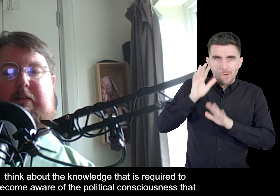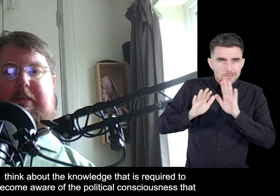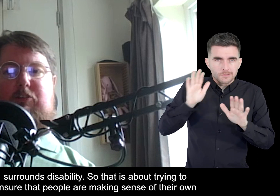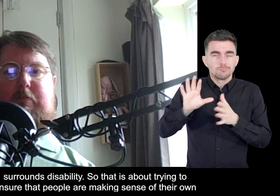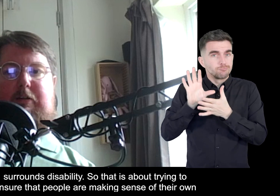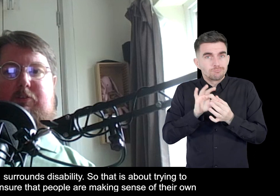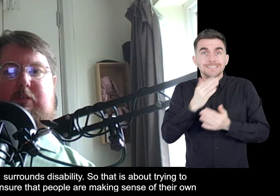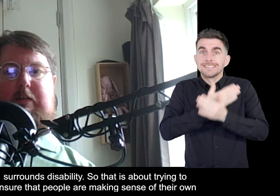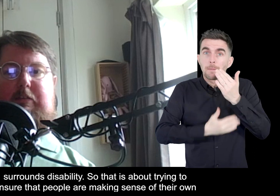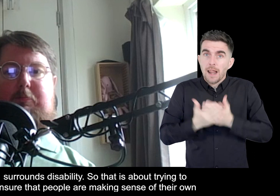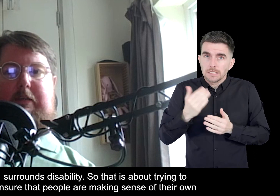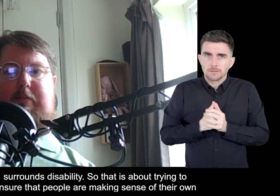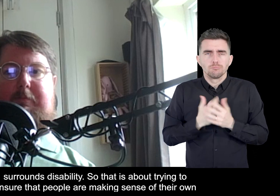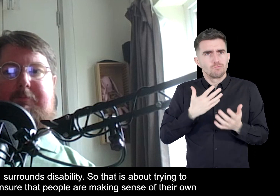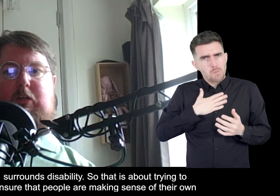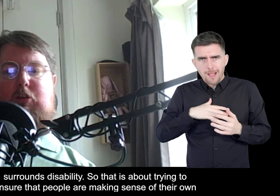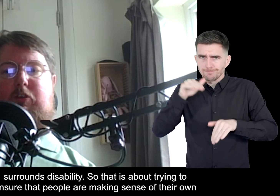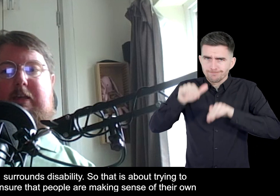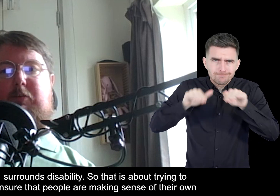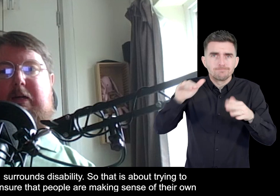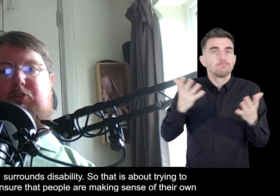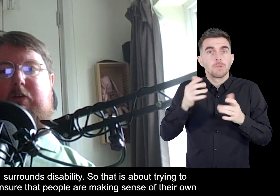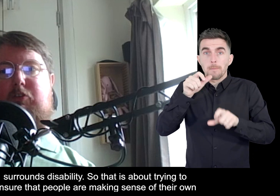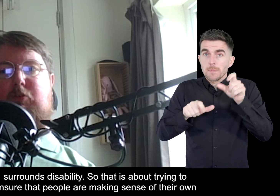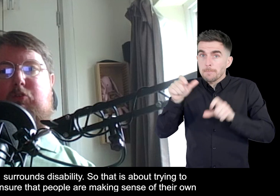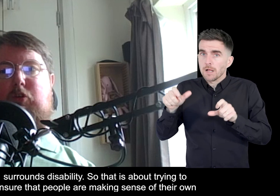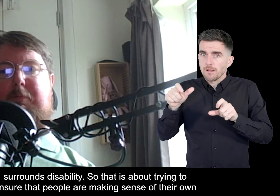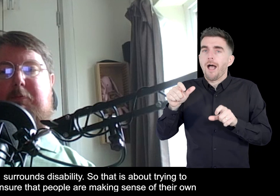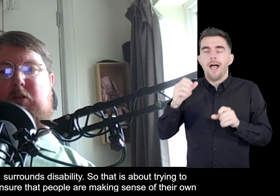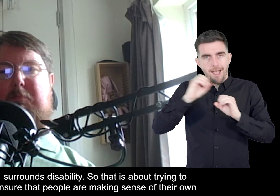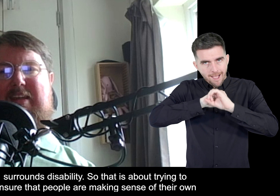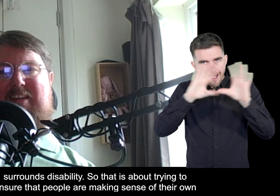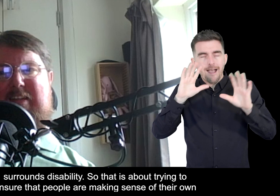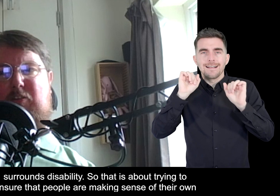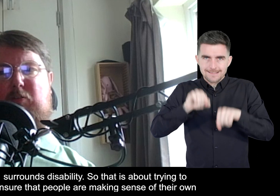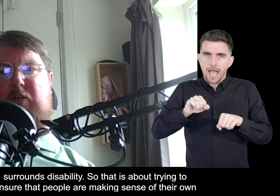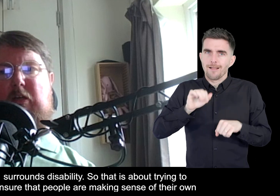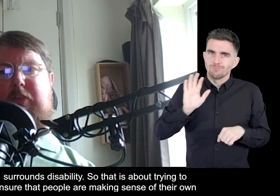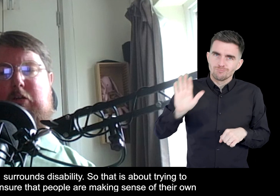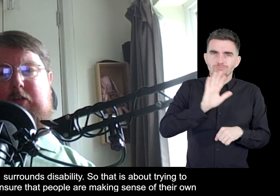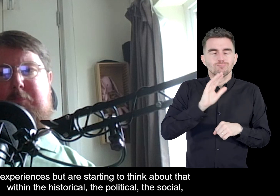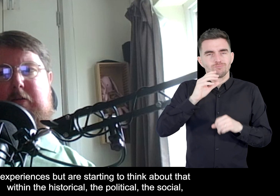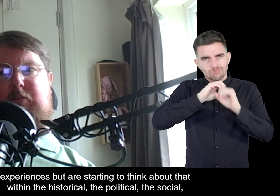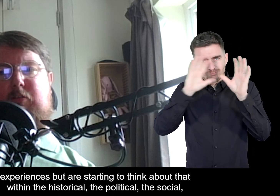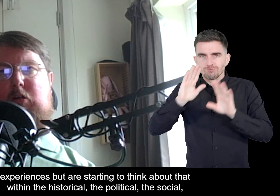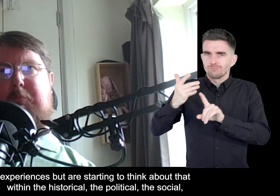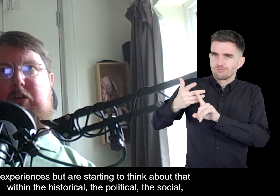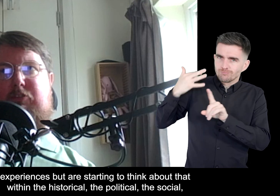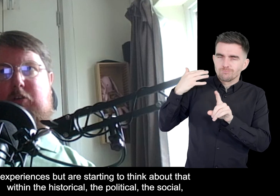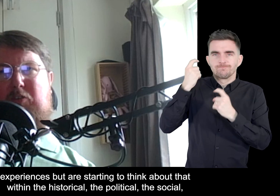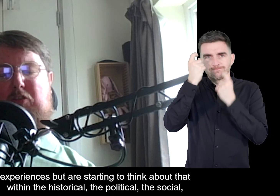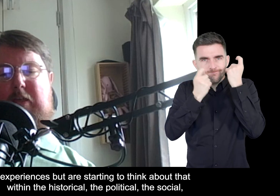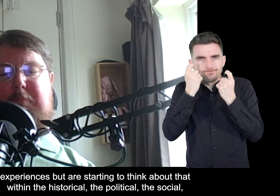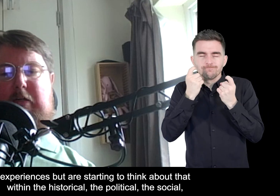consciousness that surrounds disability. So that is about trying to ensure that people are making sense of their own experiences, but